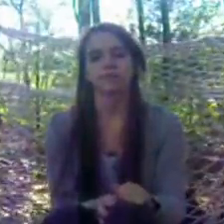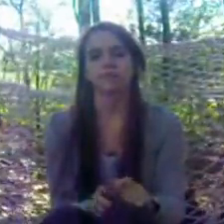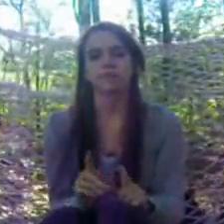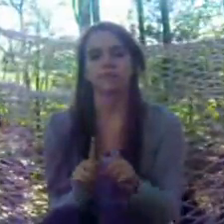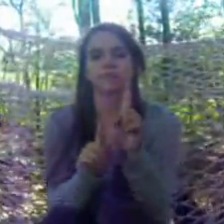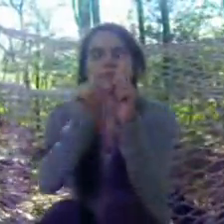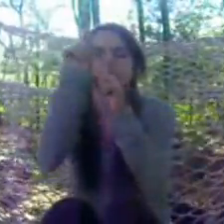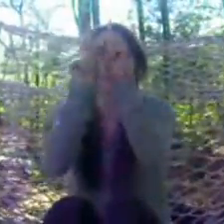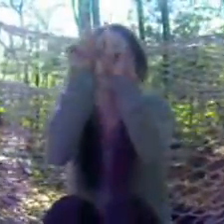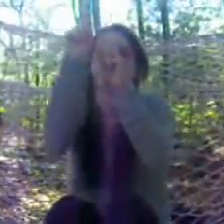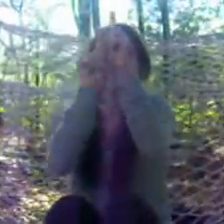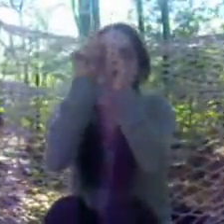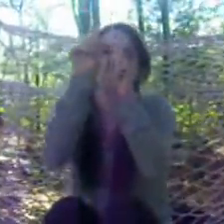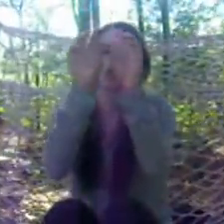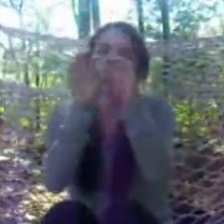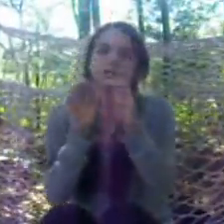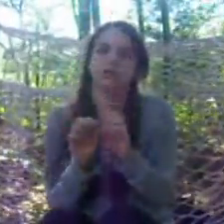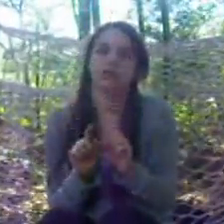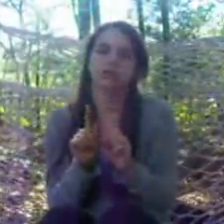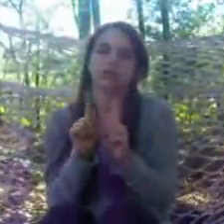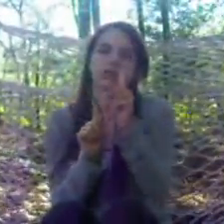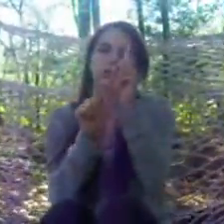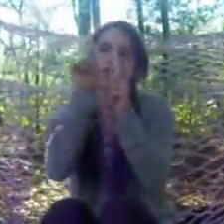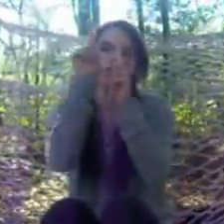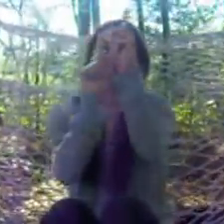You ST